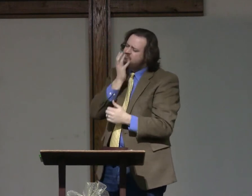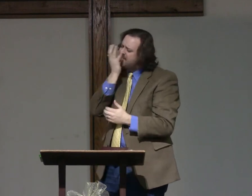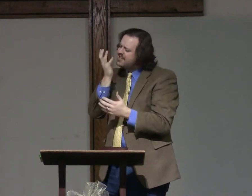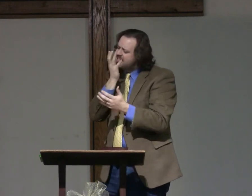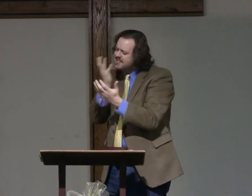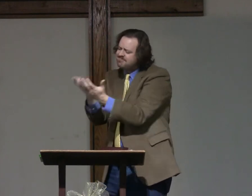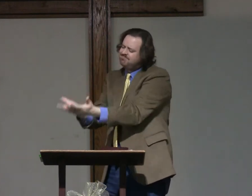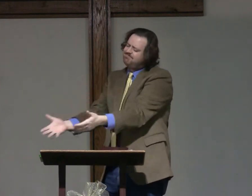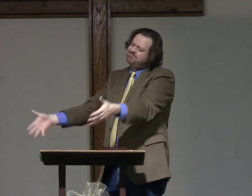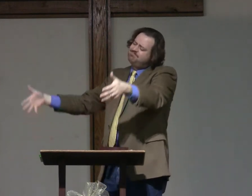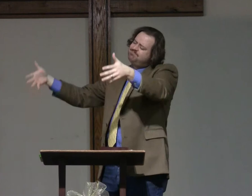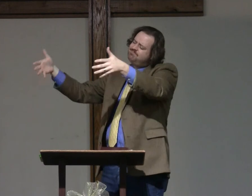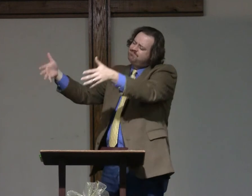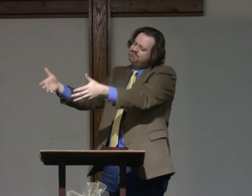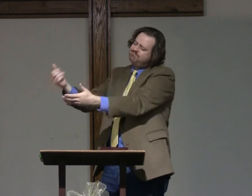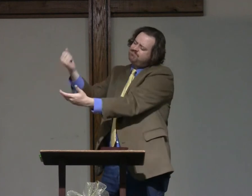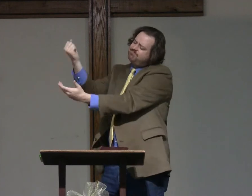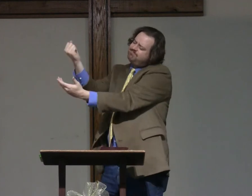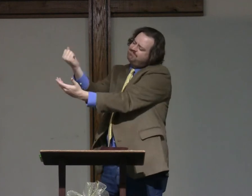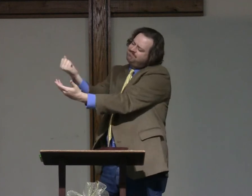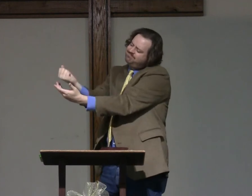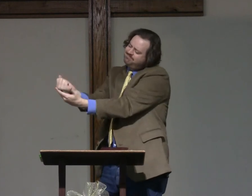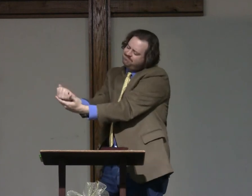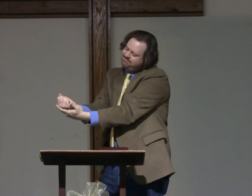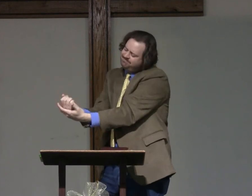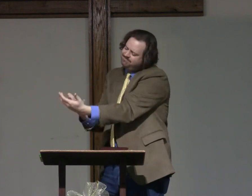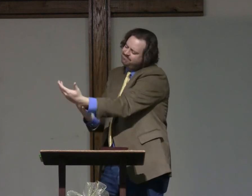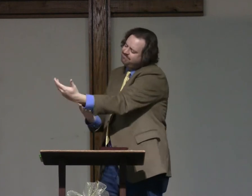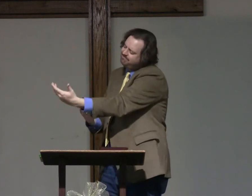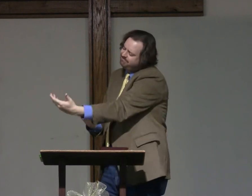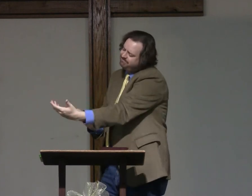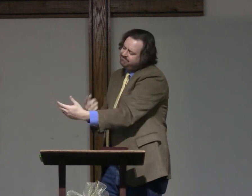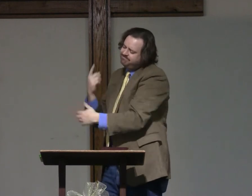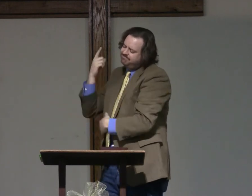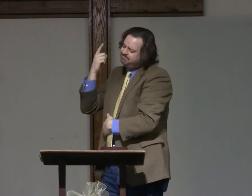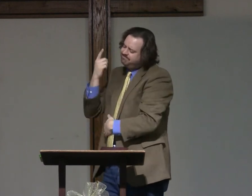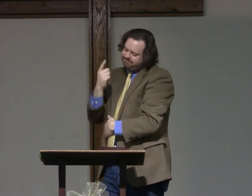on the hay.